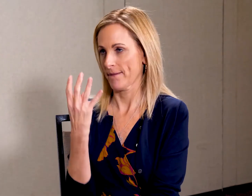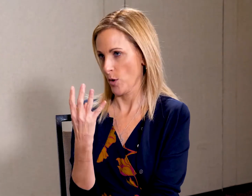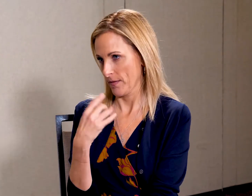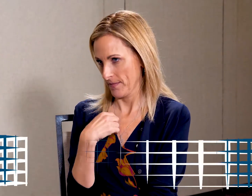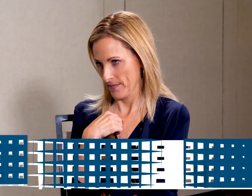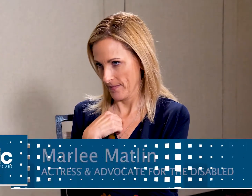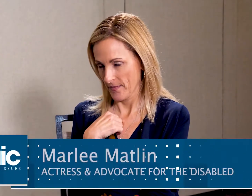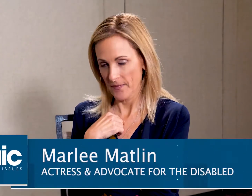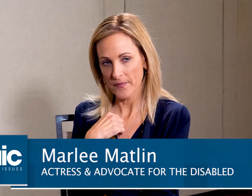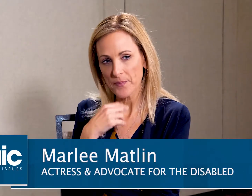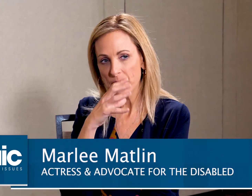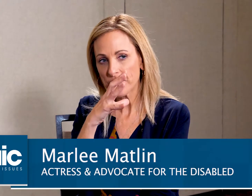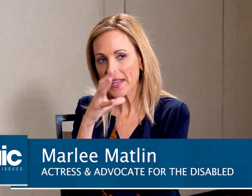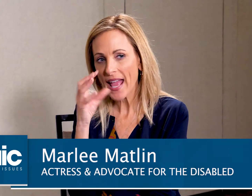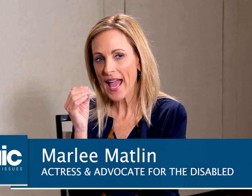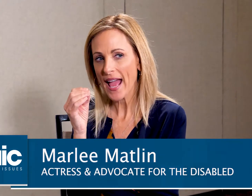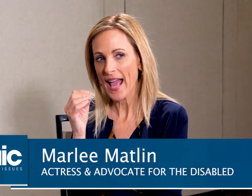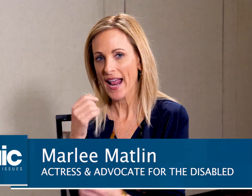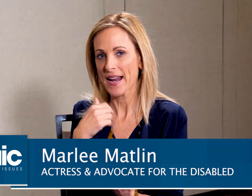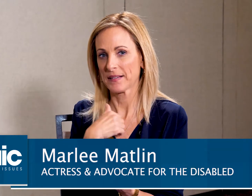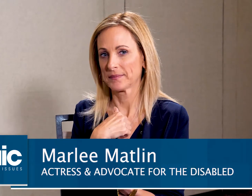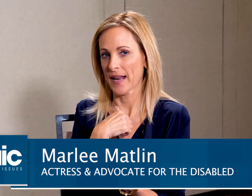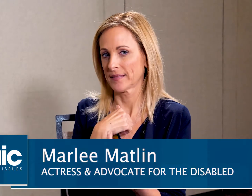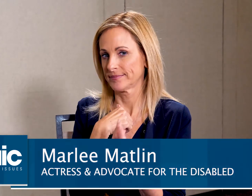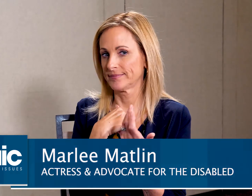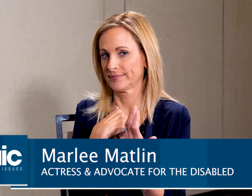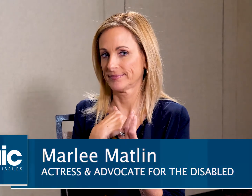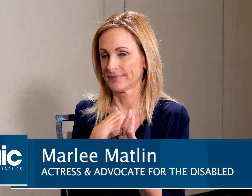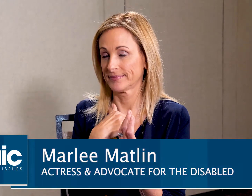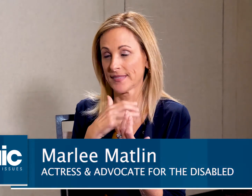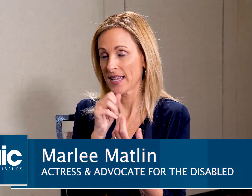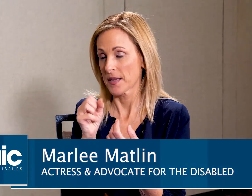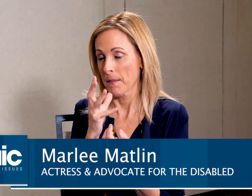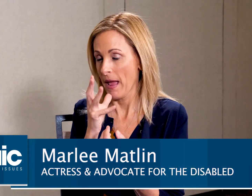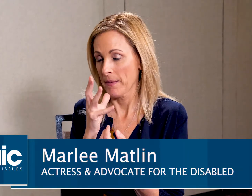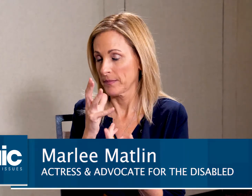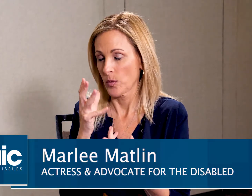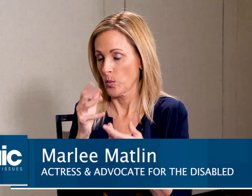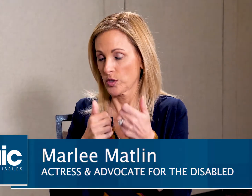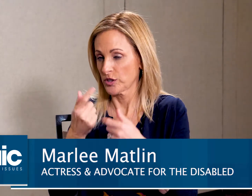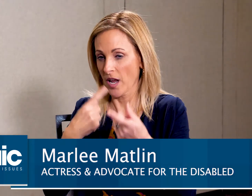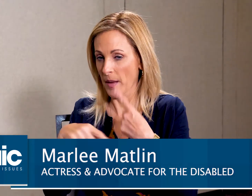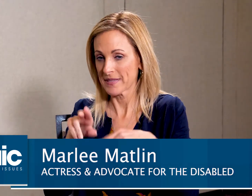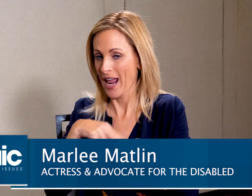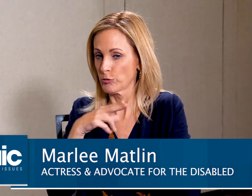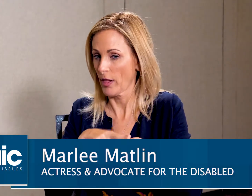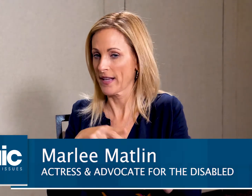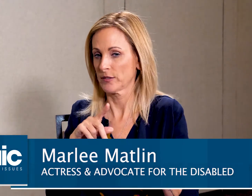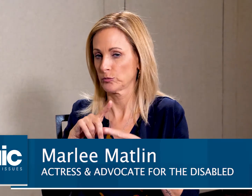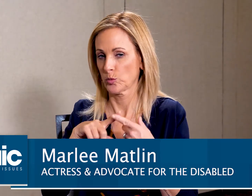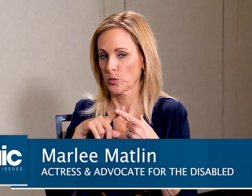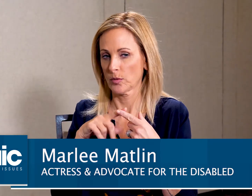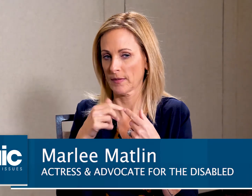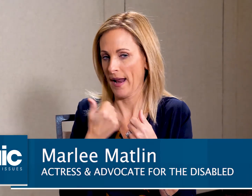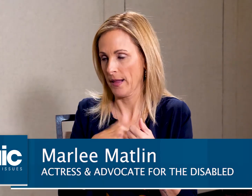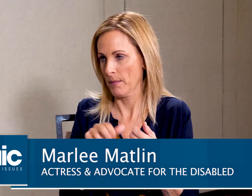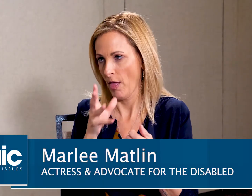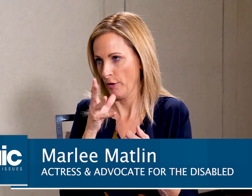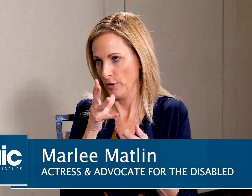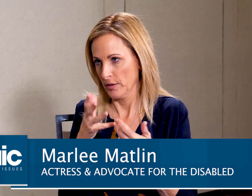I'm a mom of four, and I, as a mother, which I seem to come to naturally,